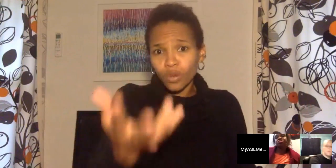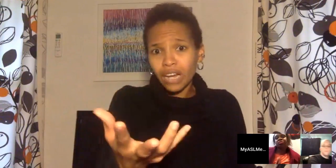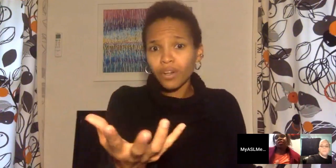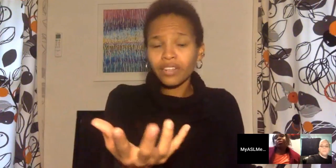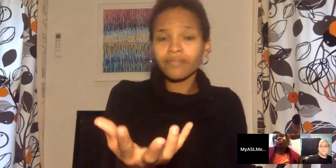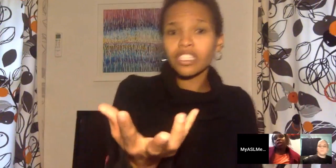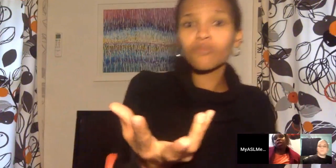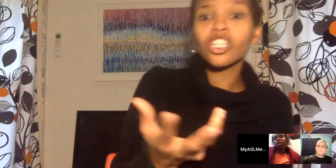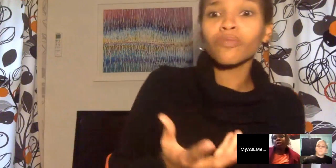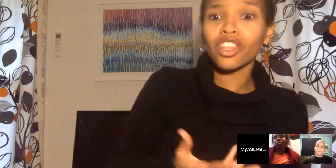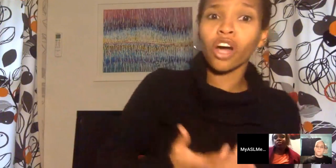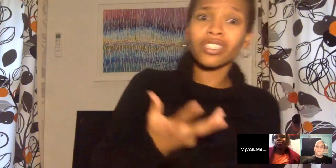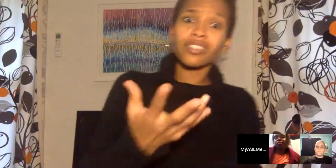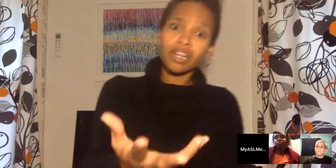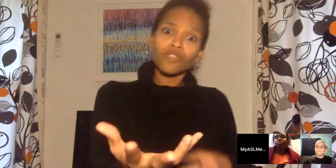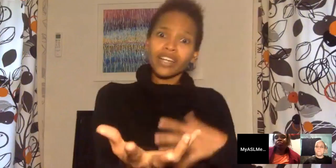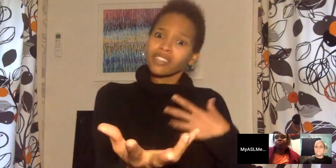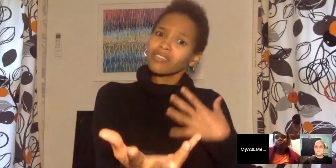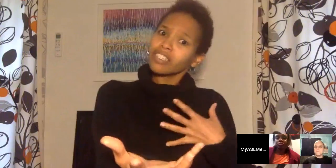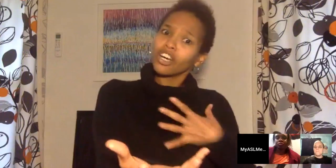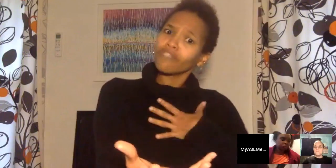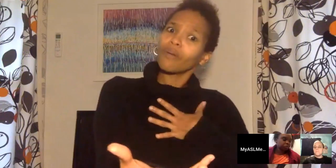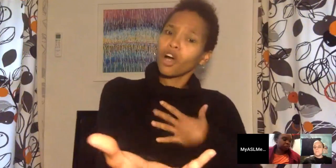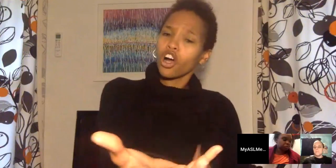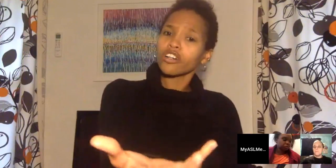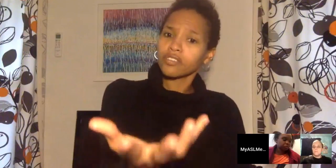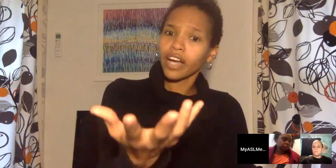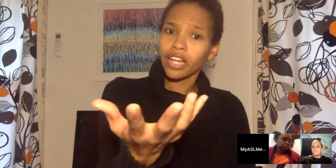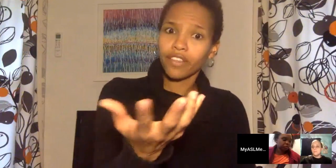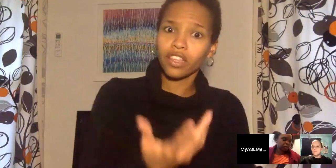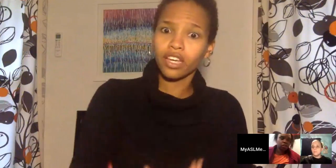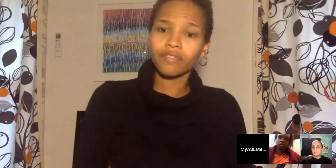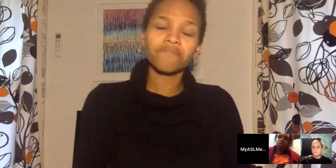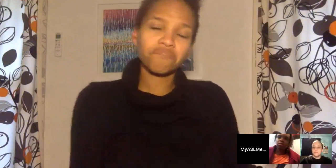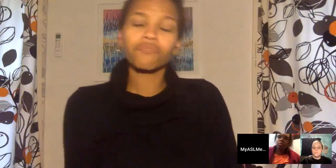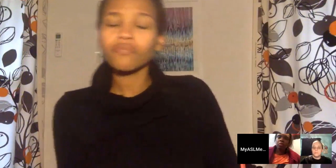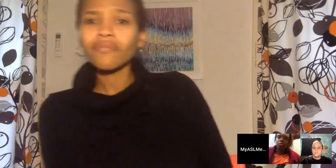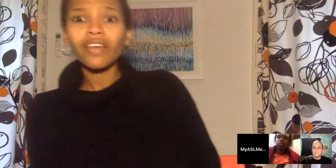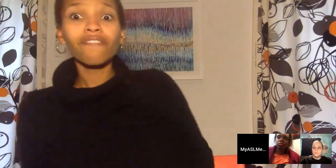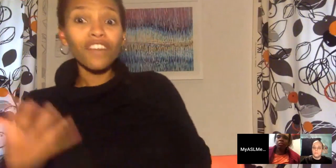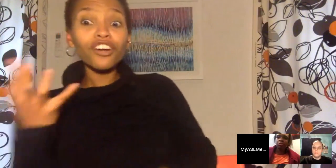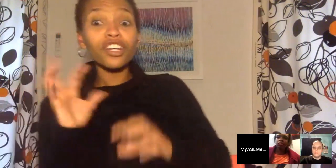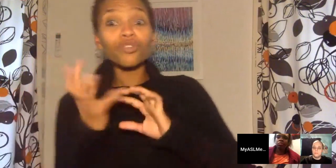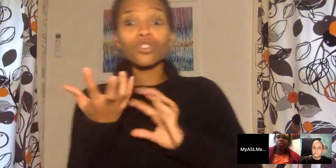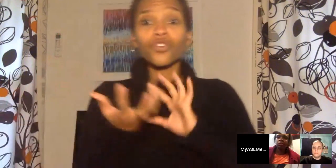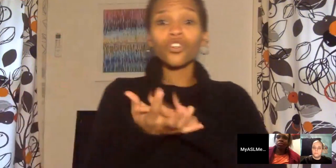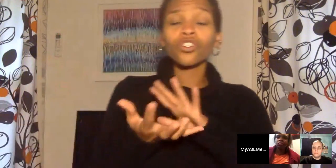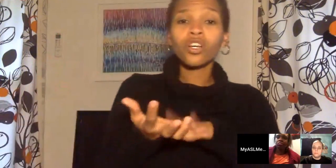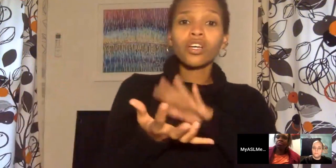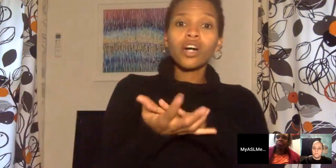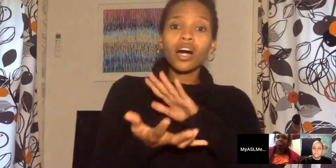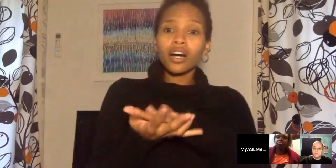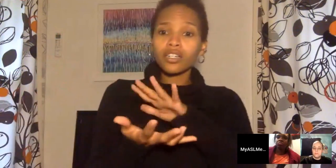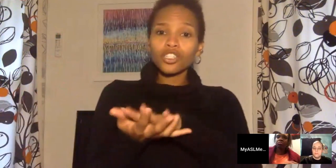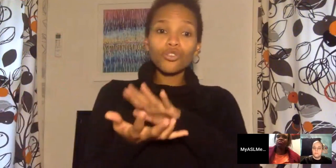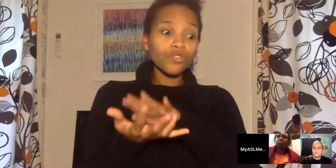I want to, these are my thoughts on the subject, you know, from the heart kind of a thing. Very useful,